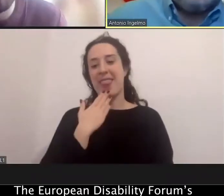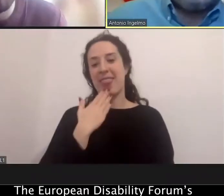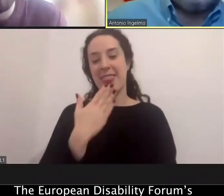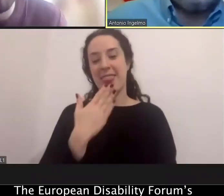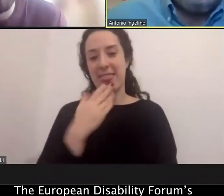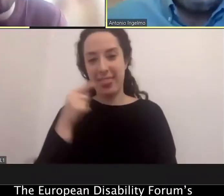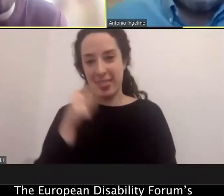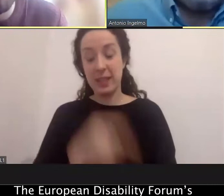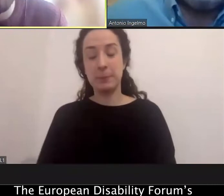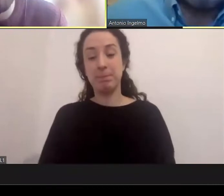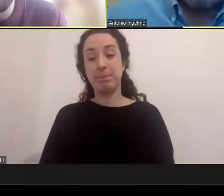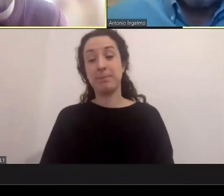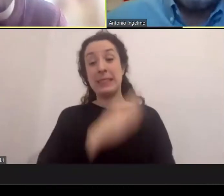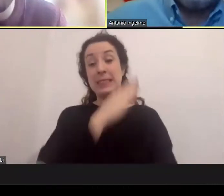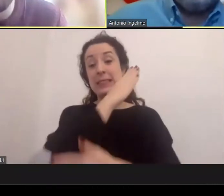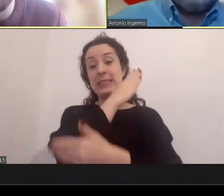Disability,